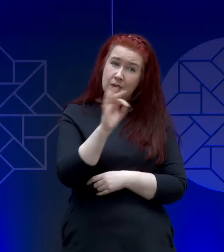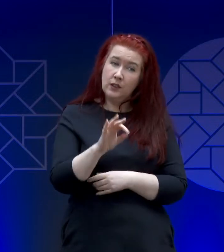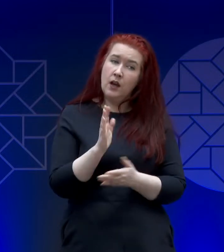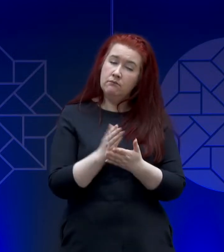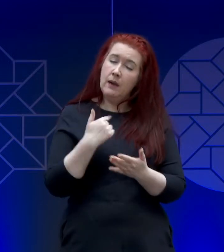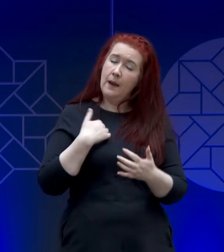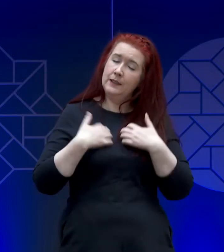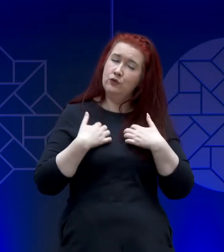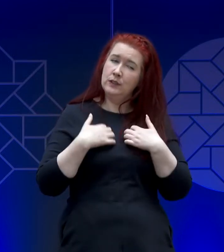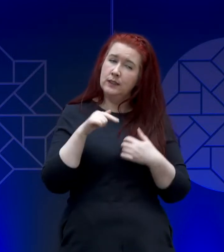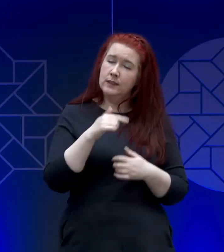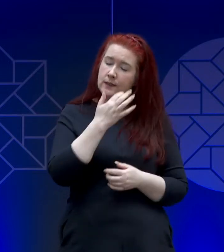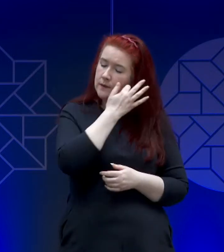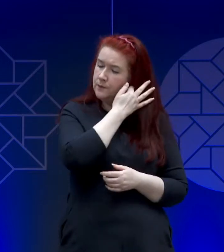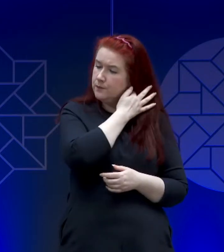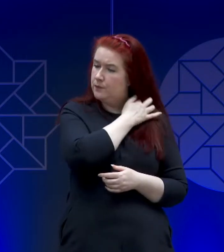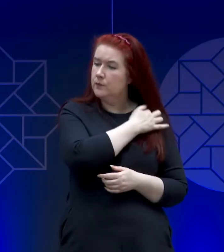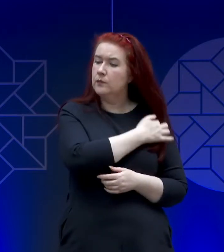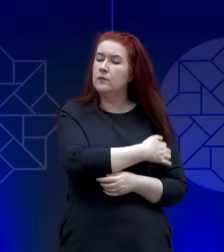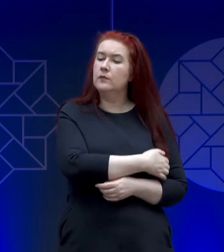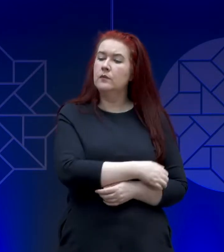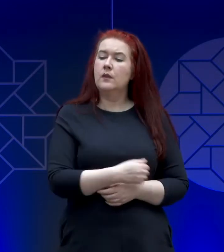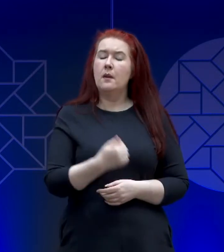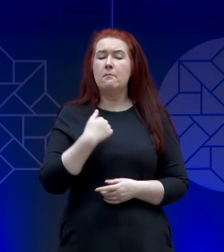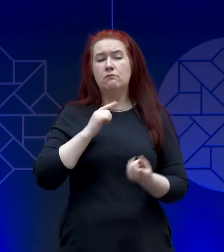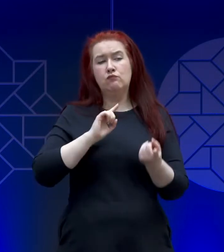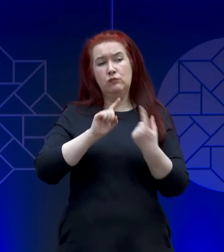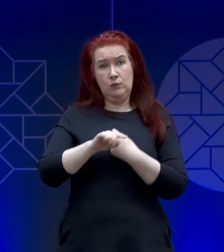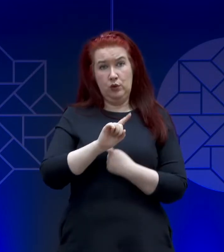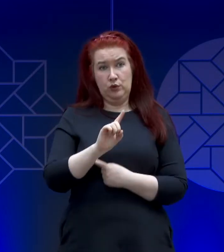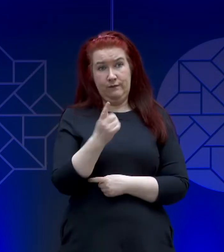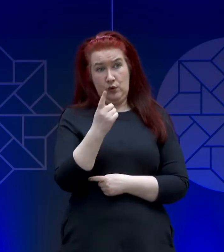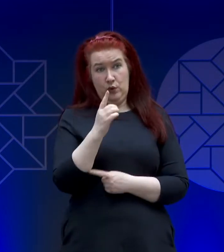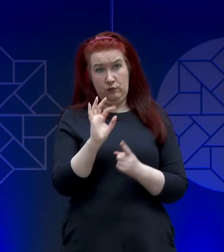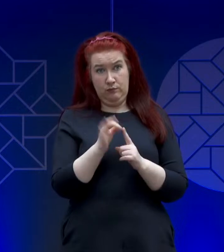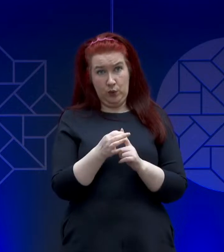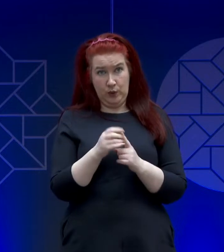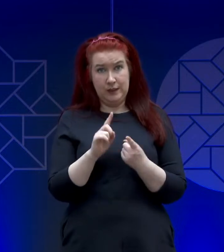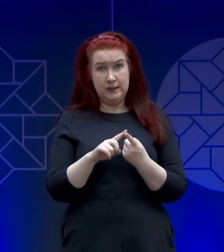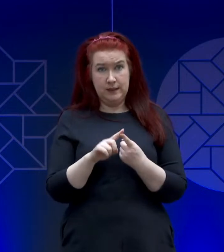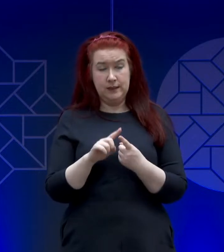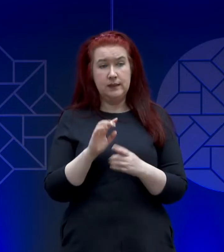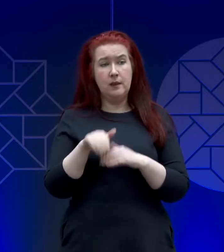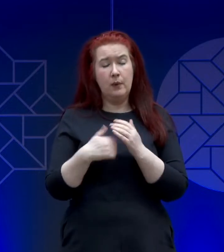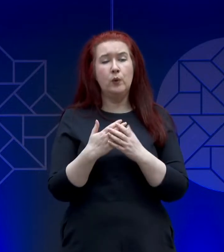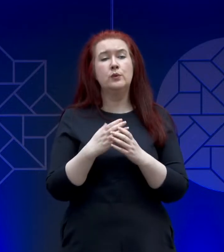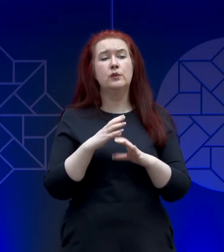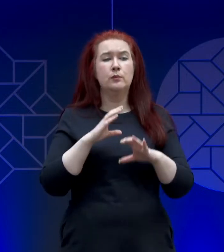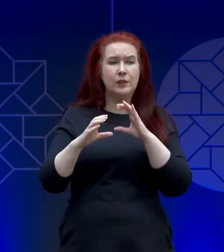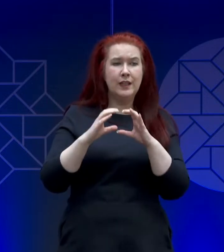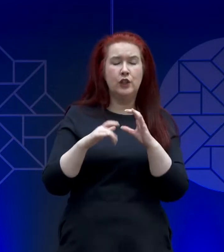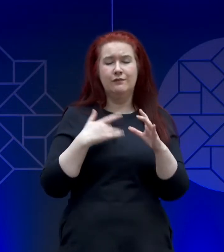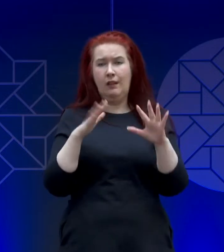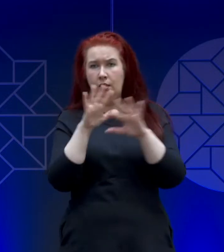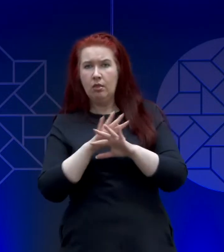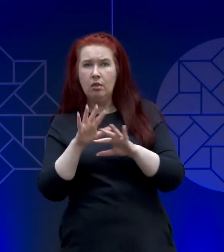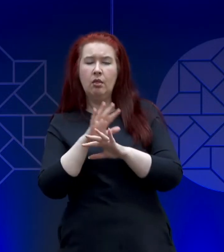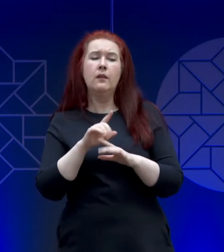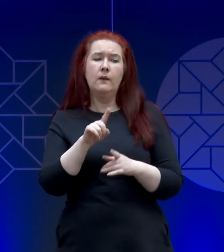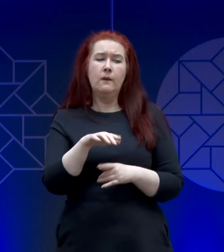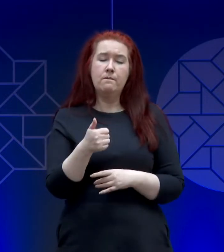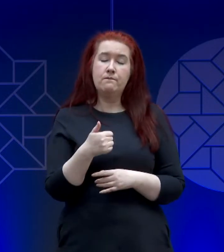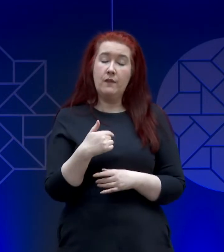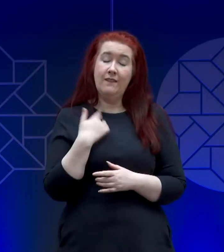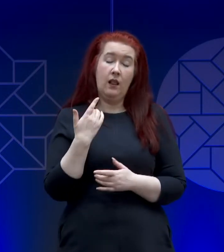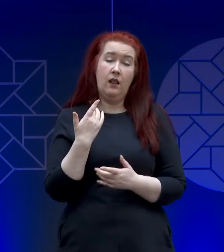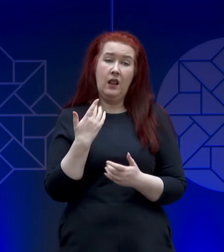to me. My response to your first point about the communications and the navigation is that, to me,